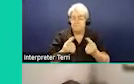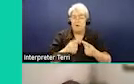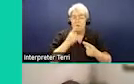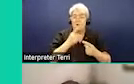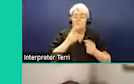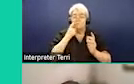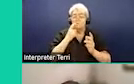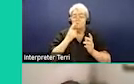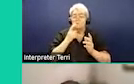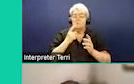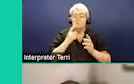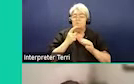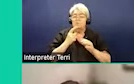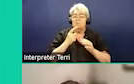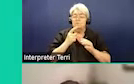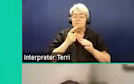on